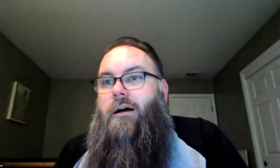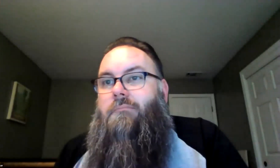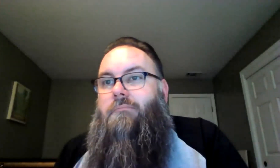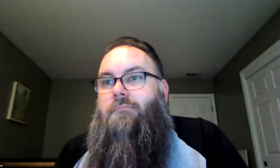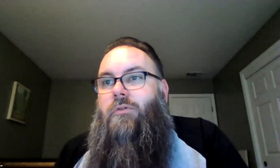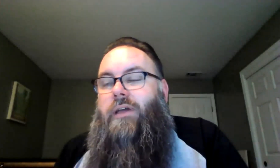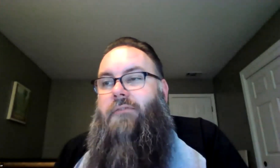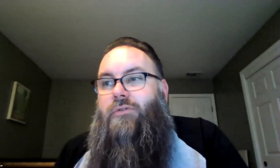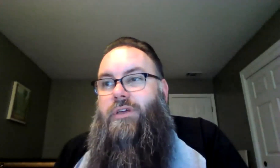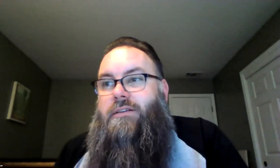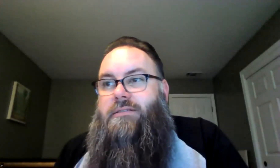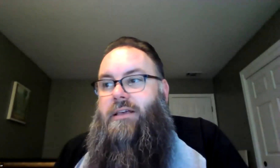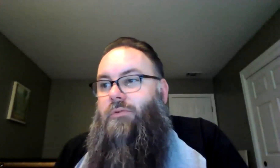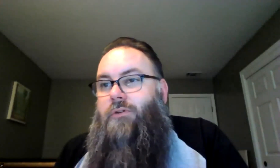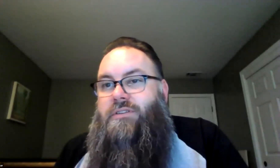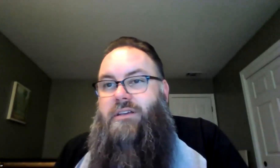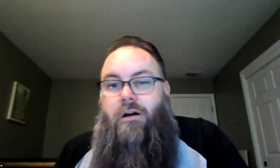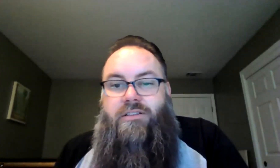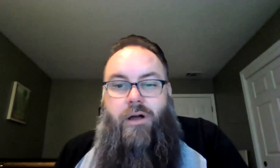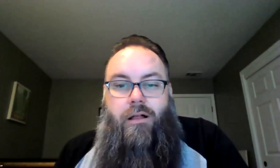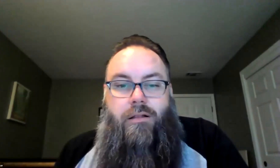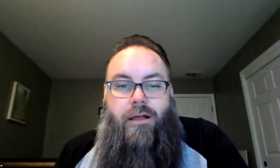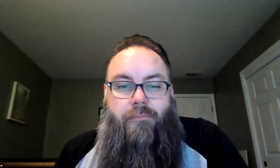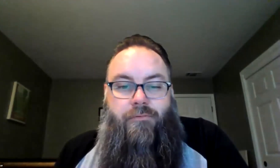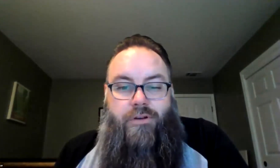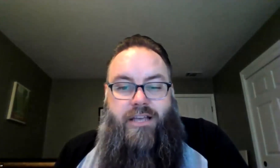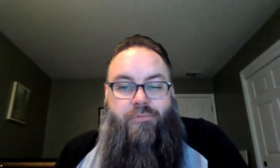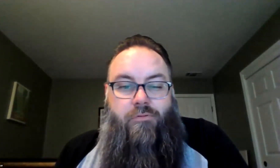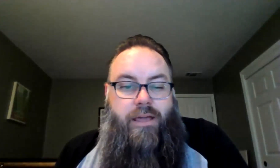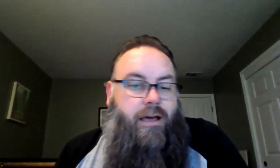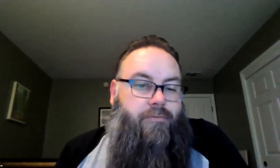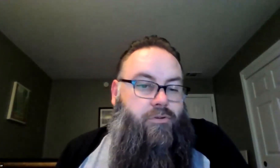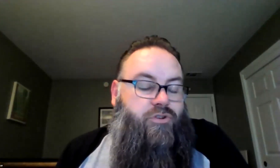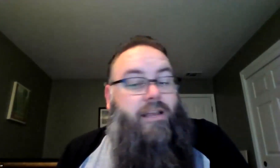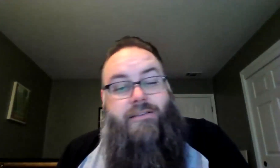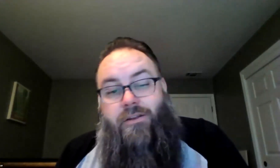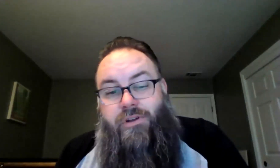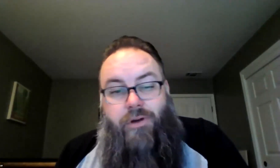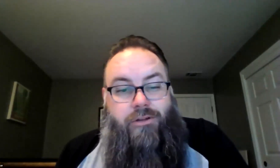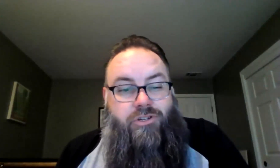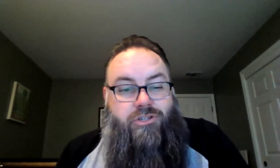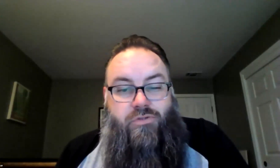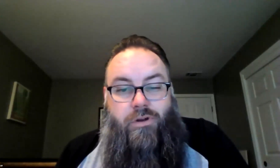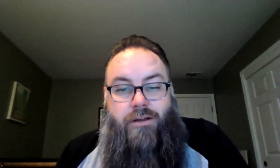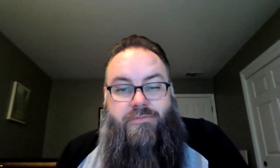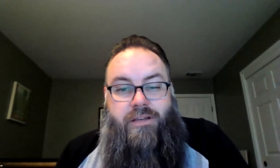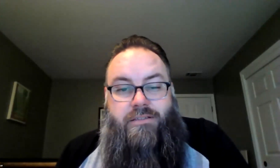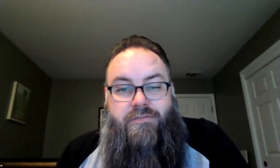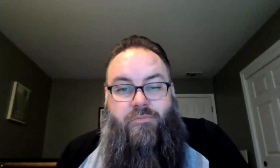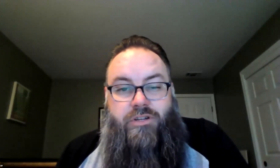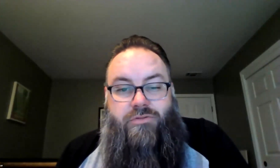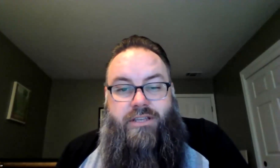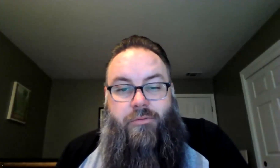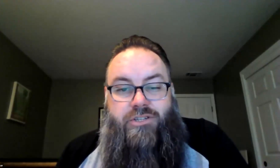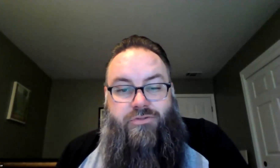meantime, we have other things that we're focusing on as well. For example, we have new trainings that are required of our service coordinators because